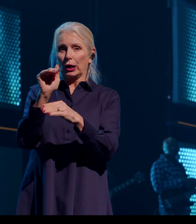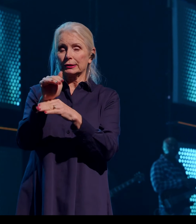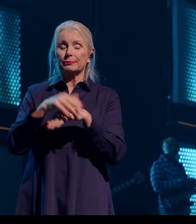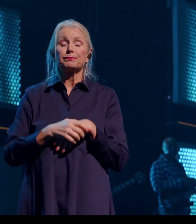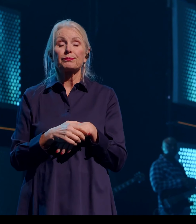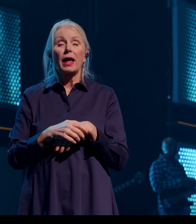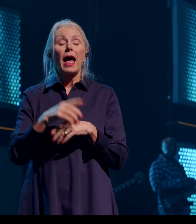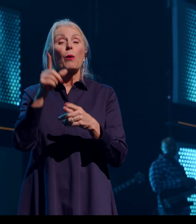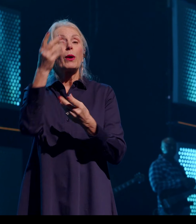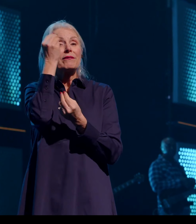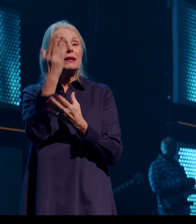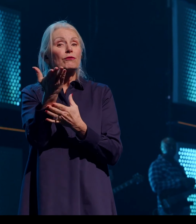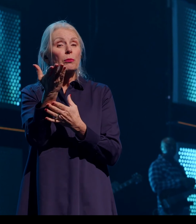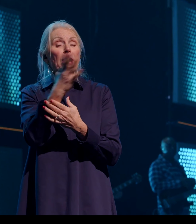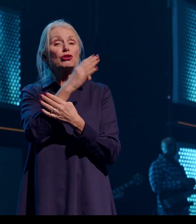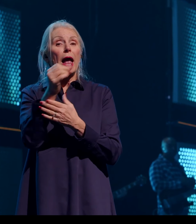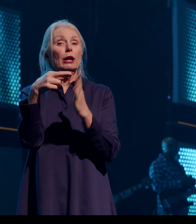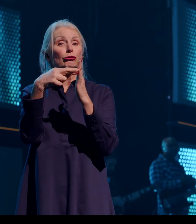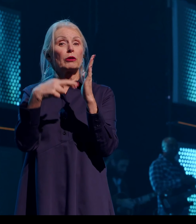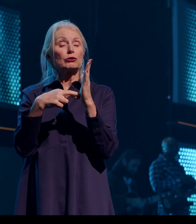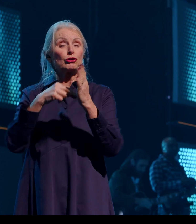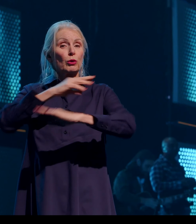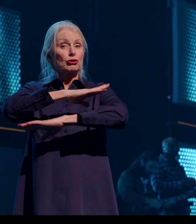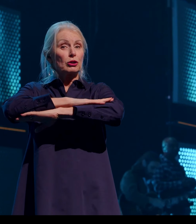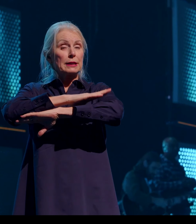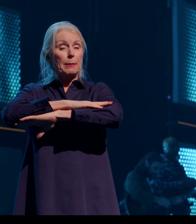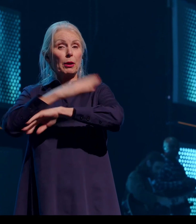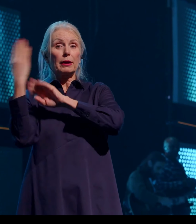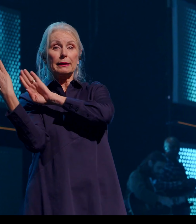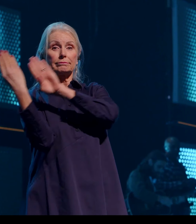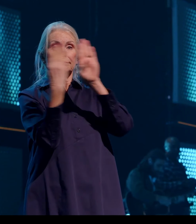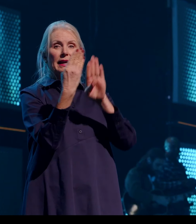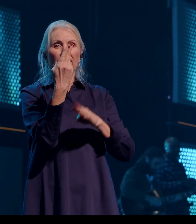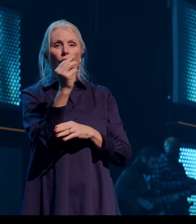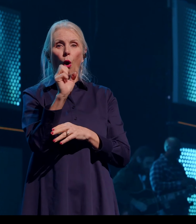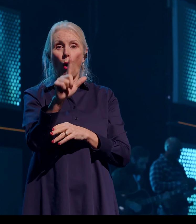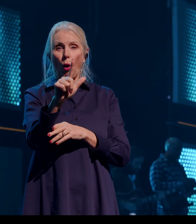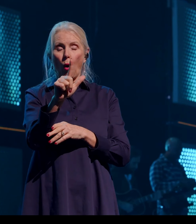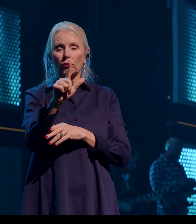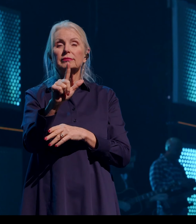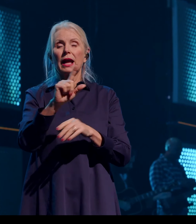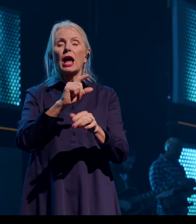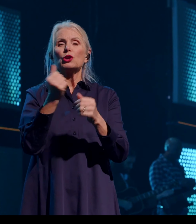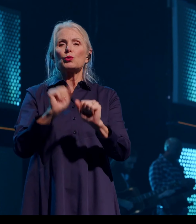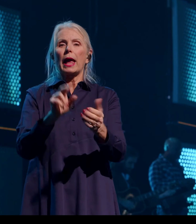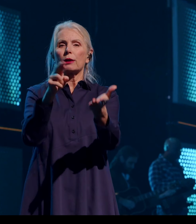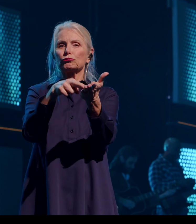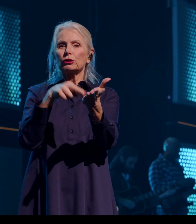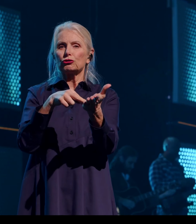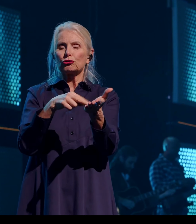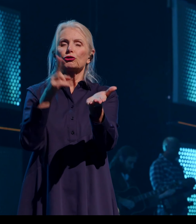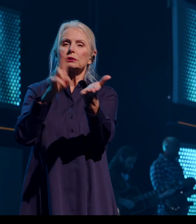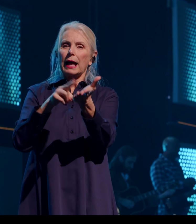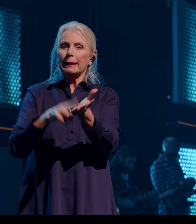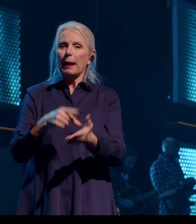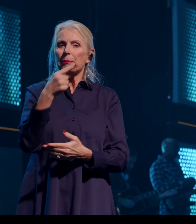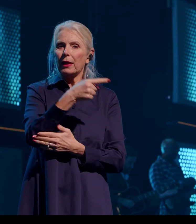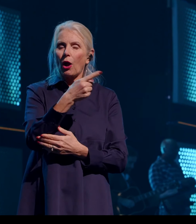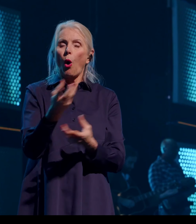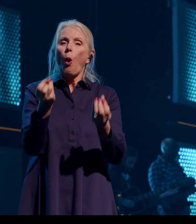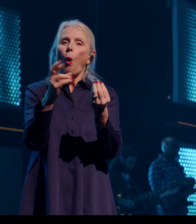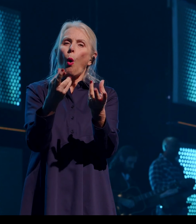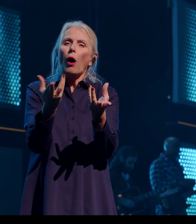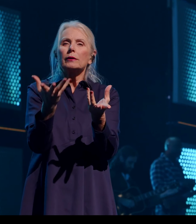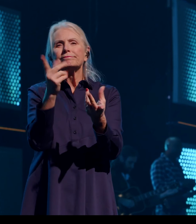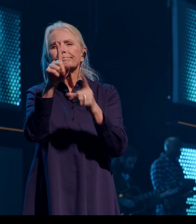an information and registration table in the ministry hallway, which is the hallway behind the big worship center here. If you want to just more information